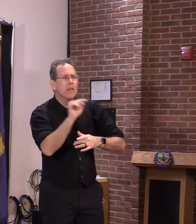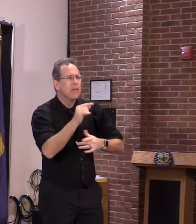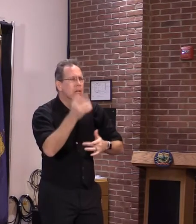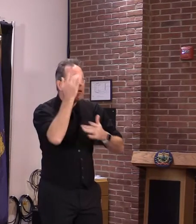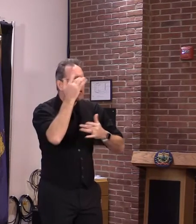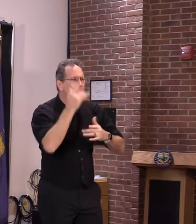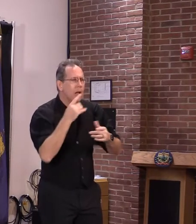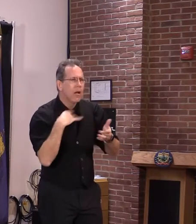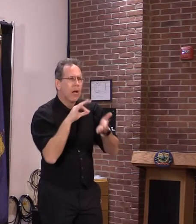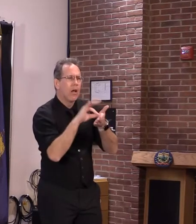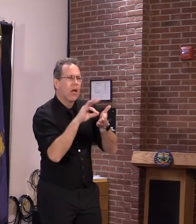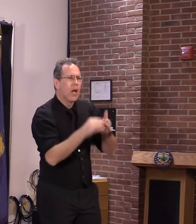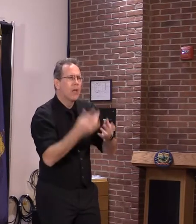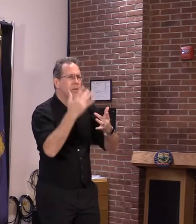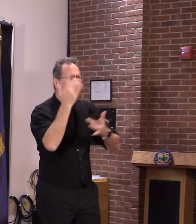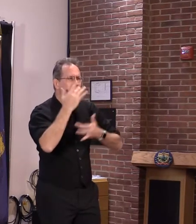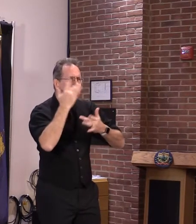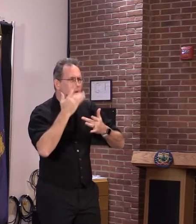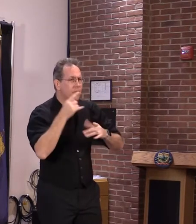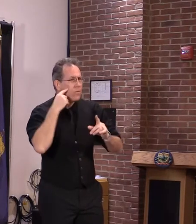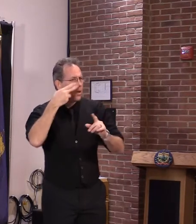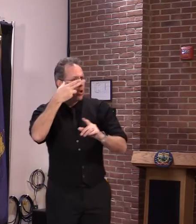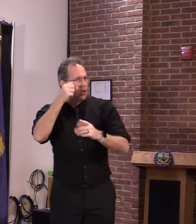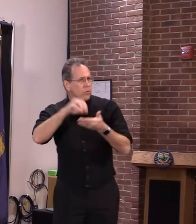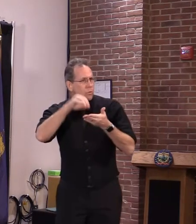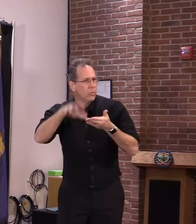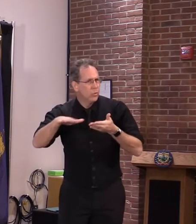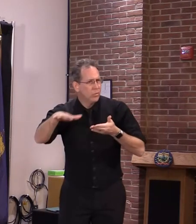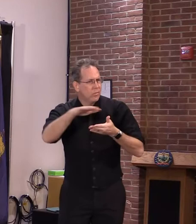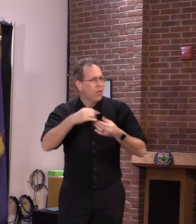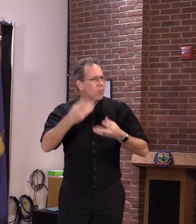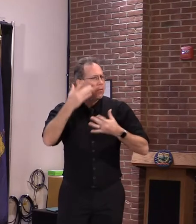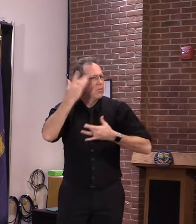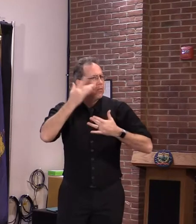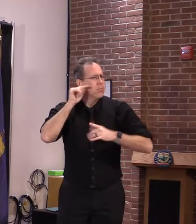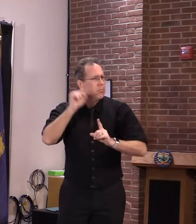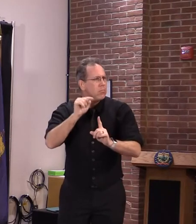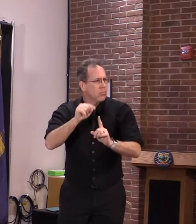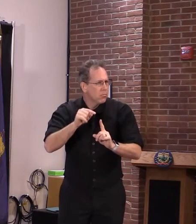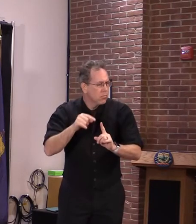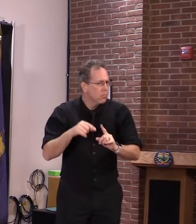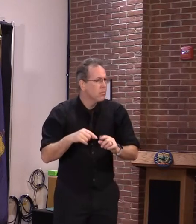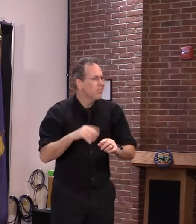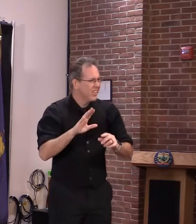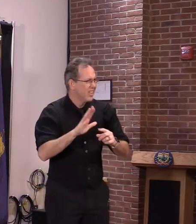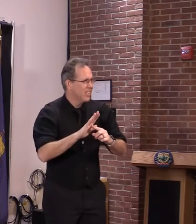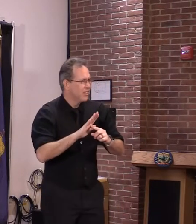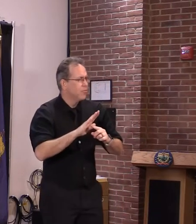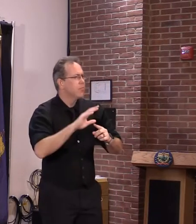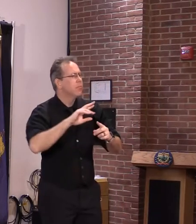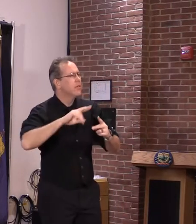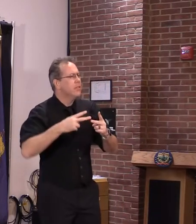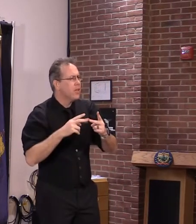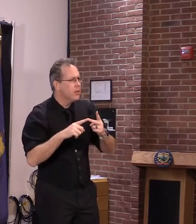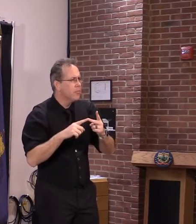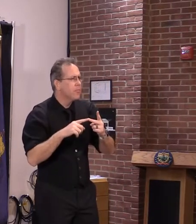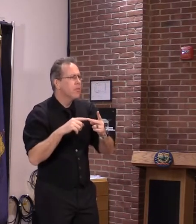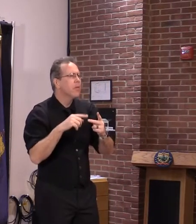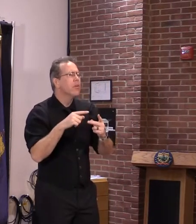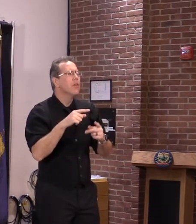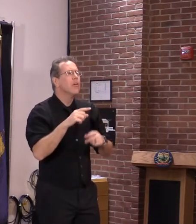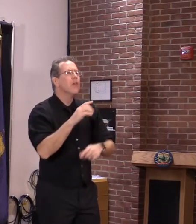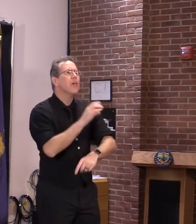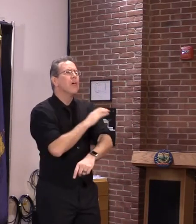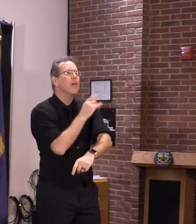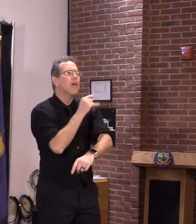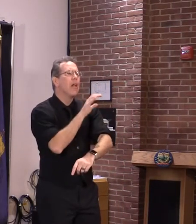student would have had with their illness and coming to a clinical judgment about the need for an